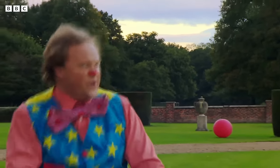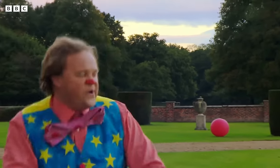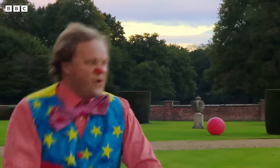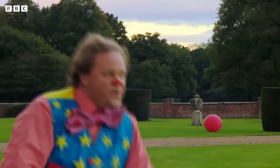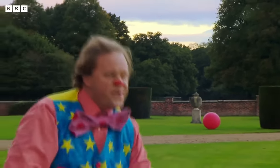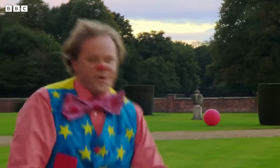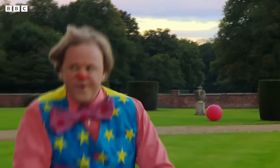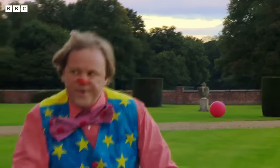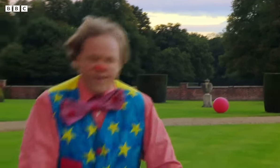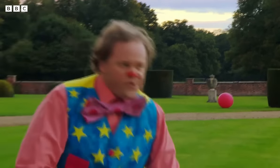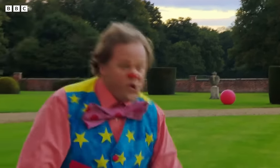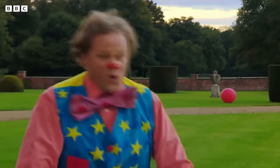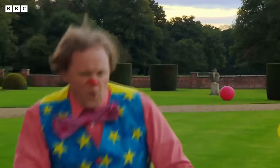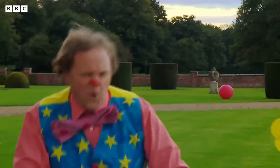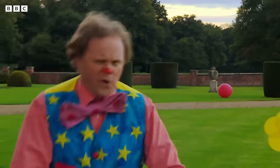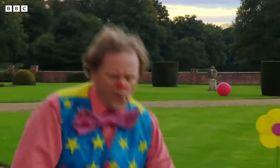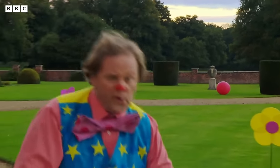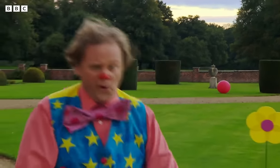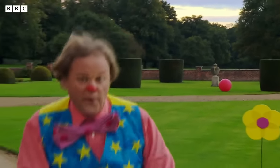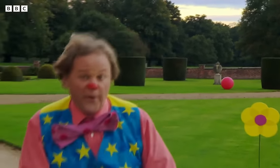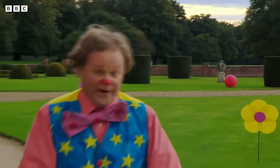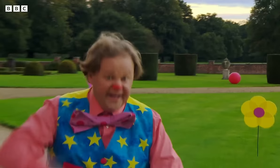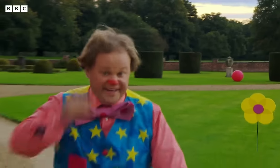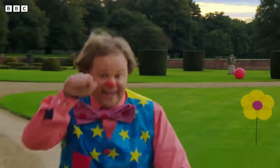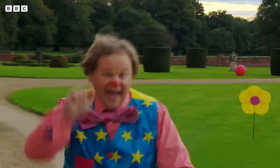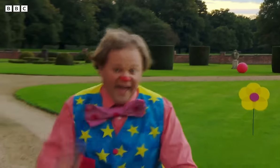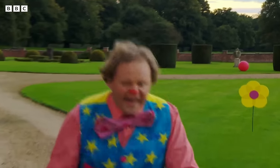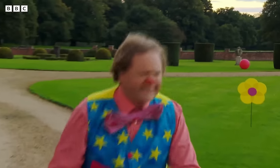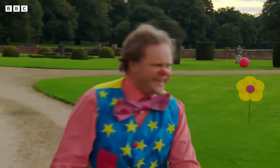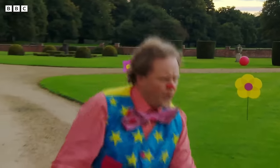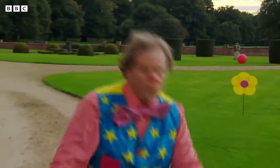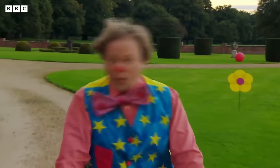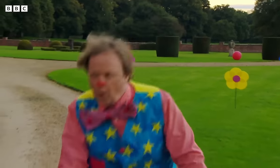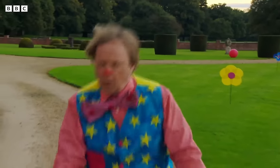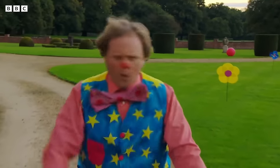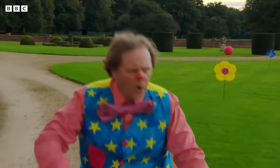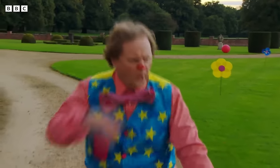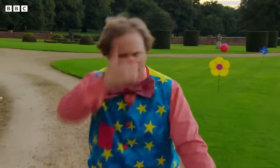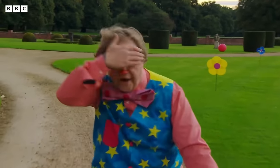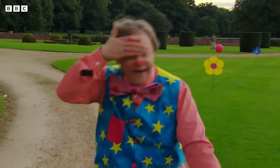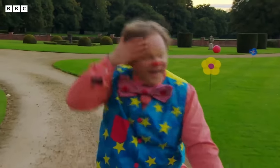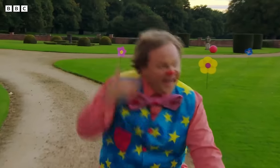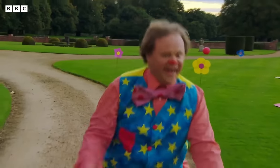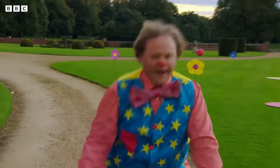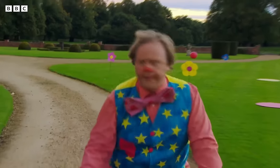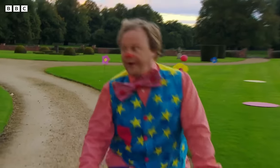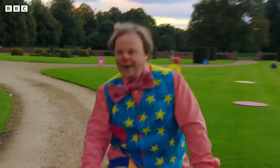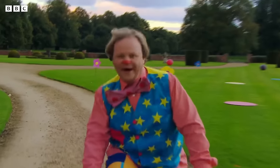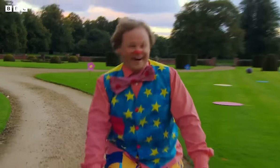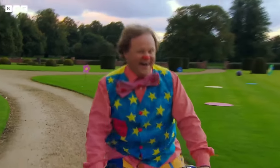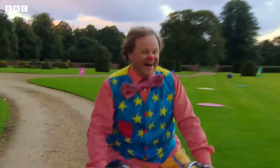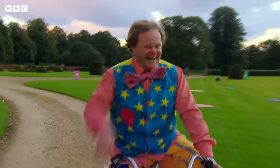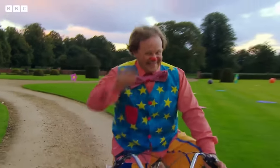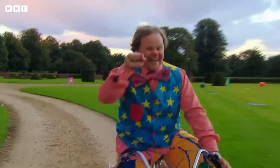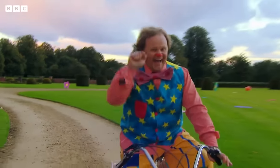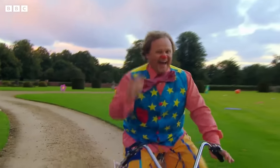You're exercising again, Mr. Tumble. Yes. But I thought you were going to sit down.